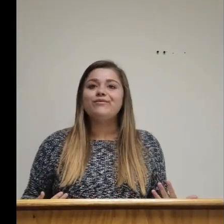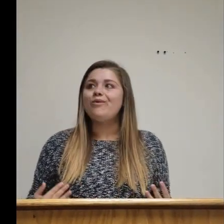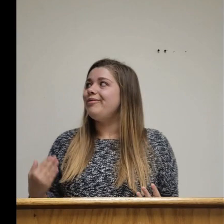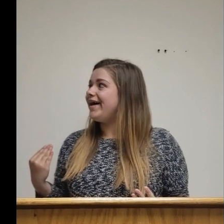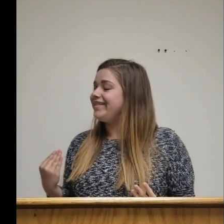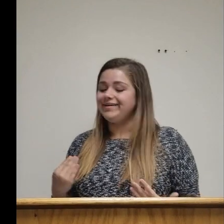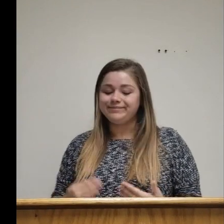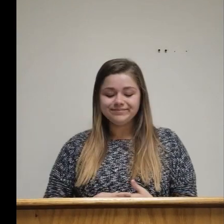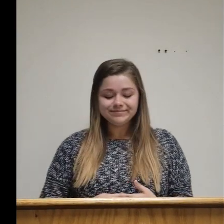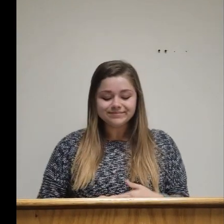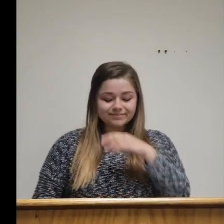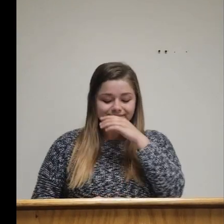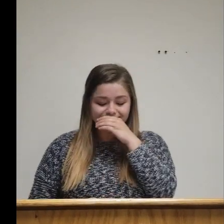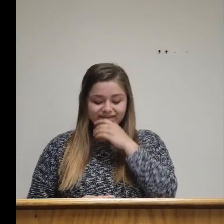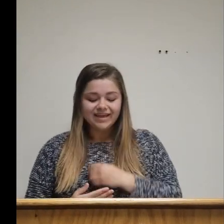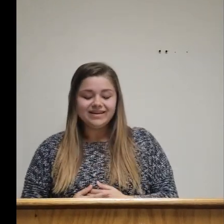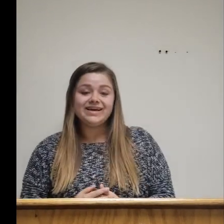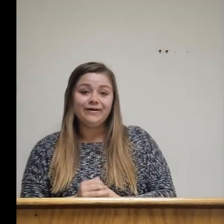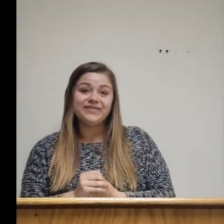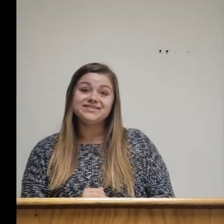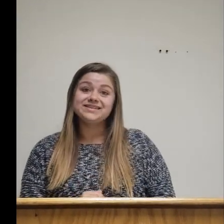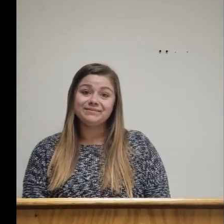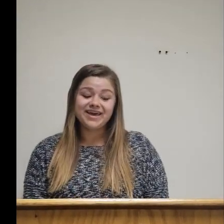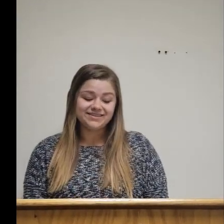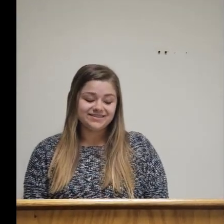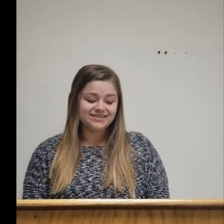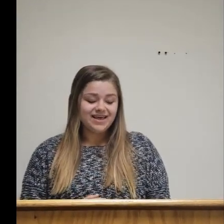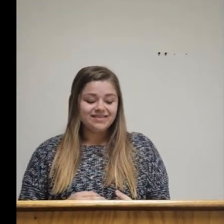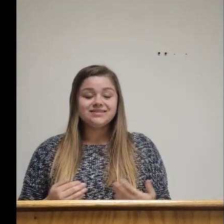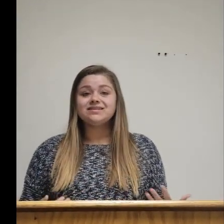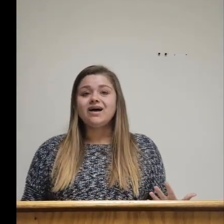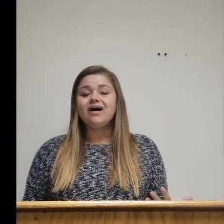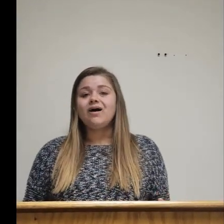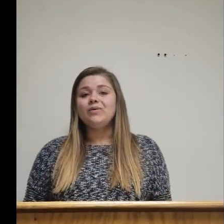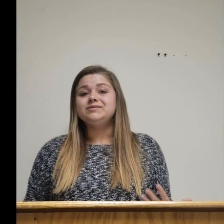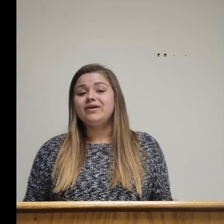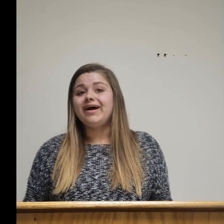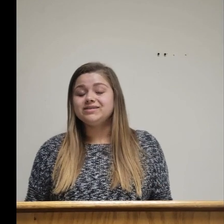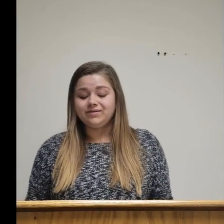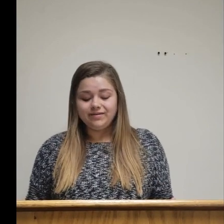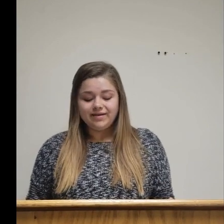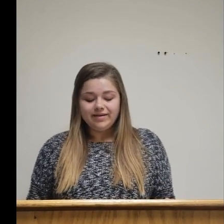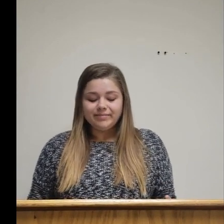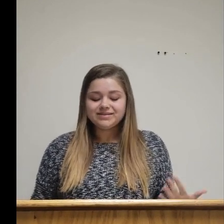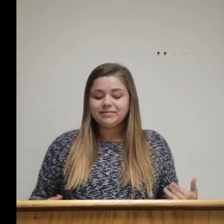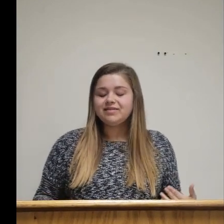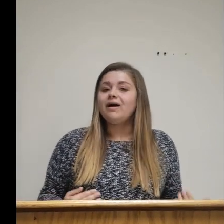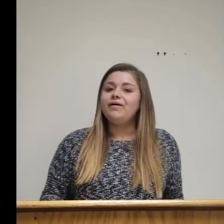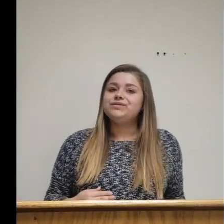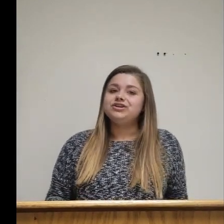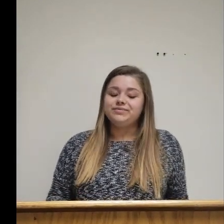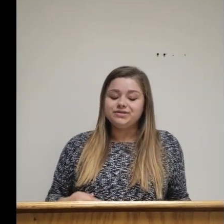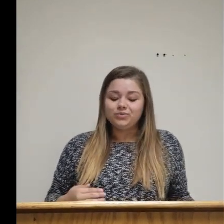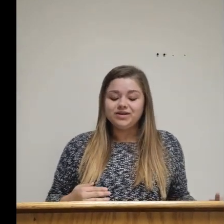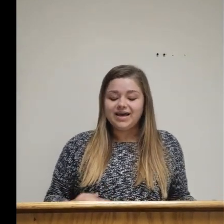they have a wall behind them. Now, in some cases, this is not always practical, but it's something that